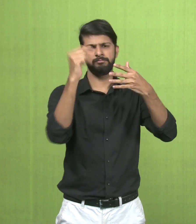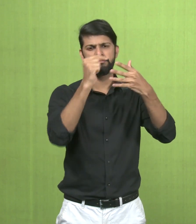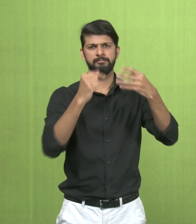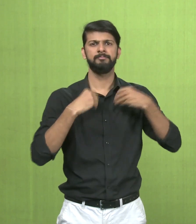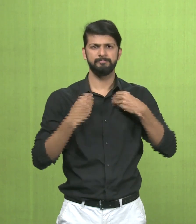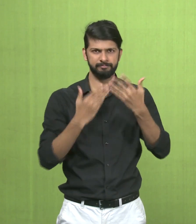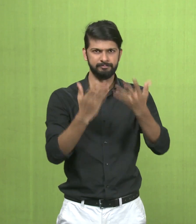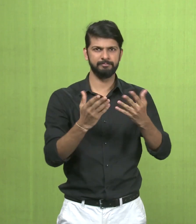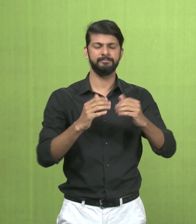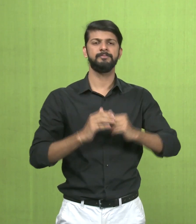What have you learnt?